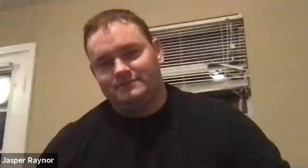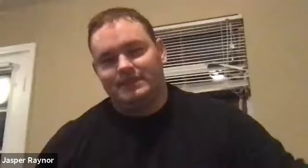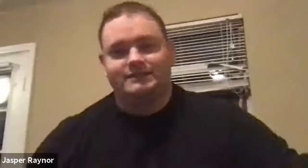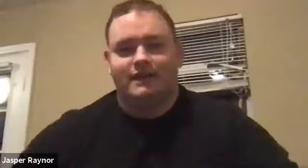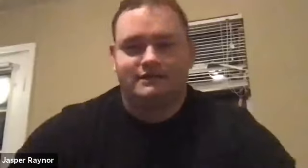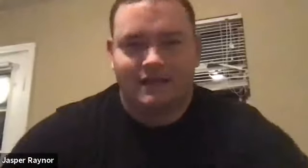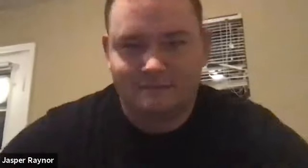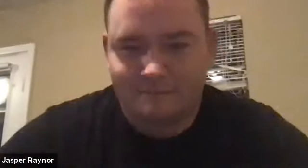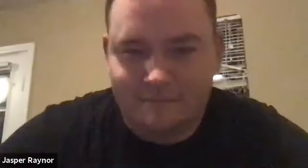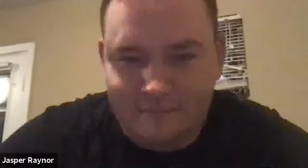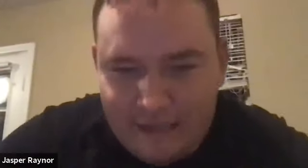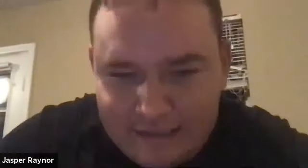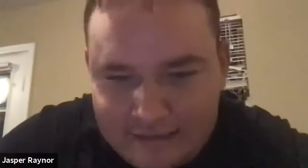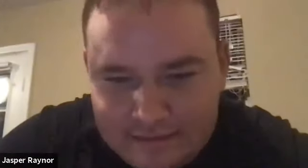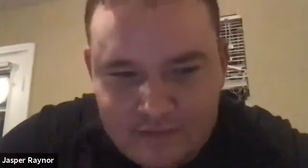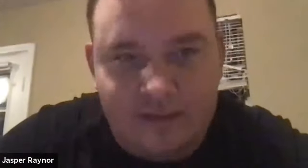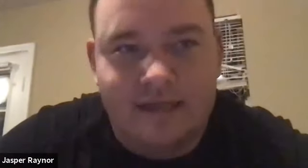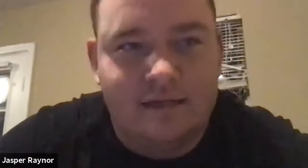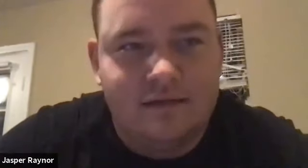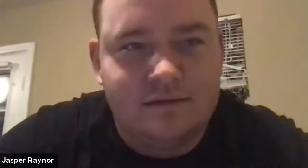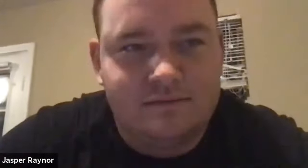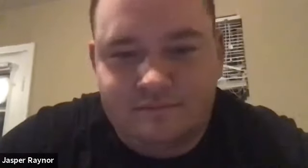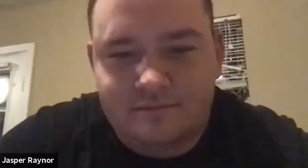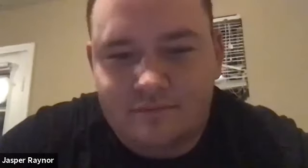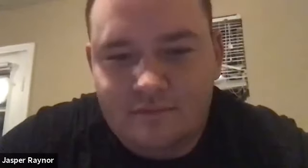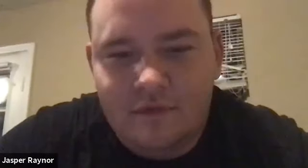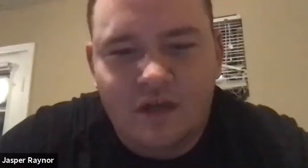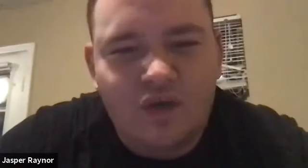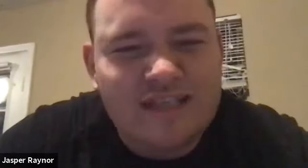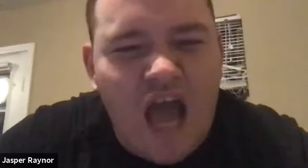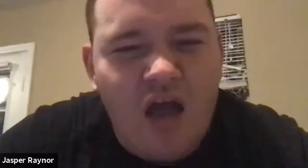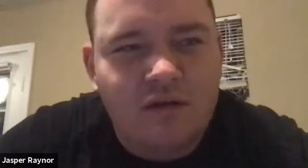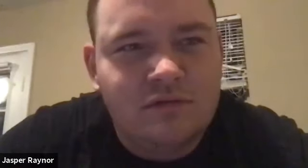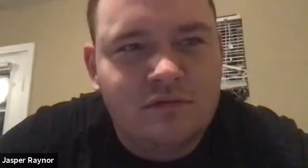Yes, I saw. Yeah, no, I can't. Wow.